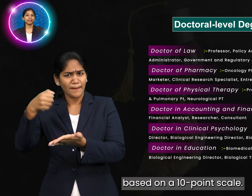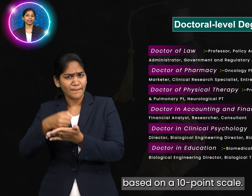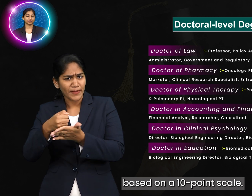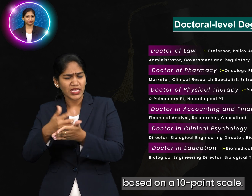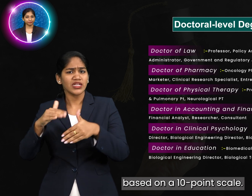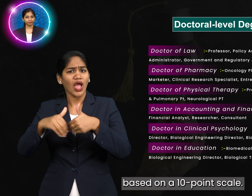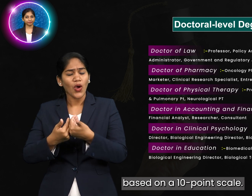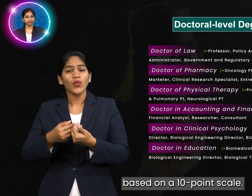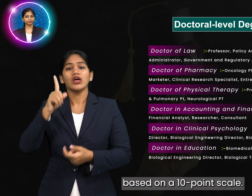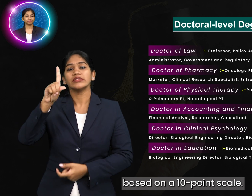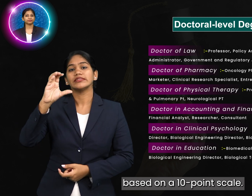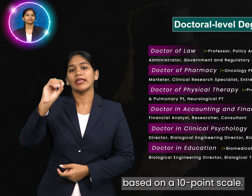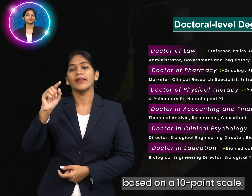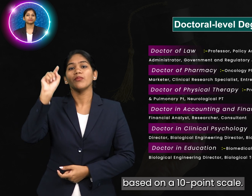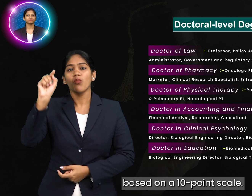10-point scale.